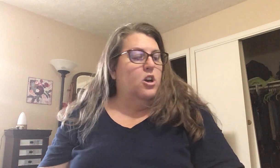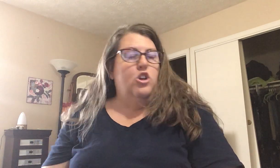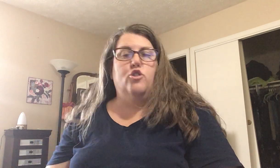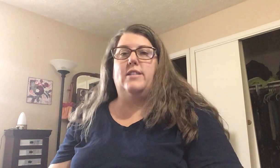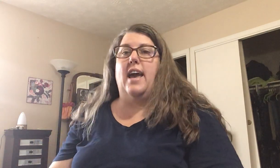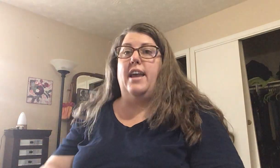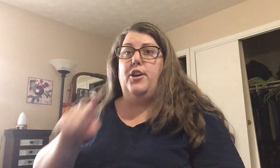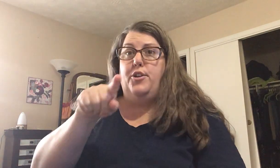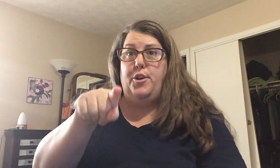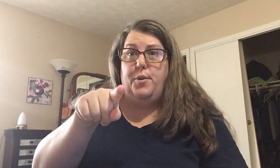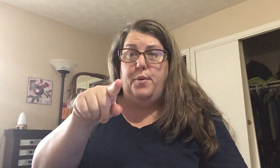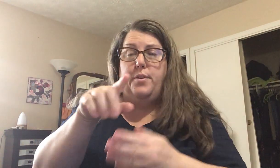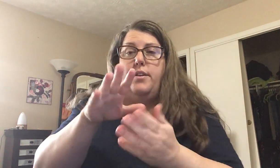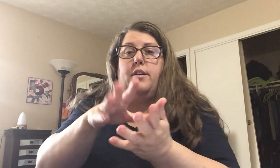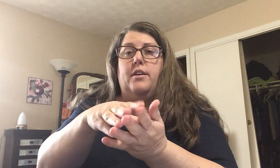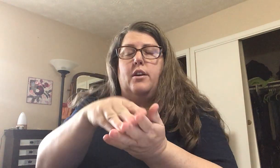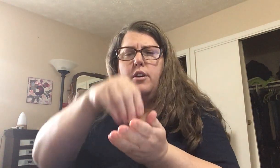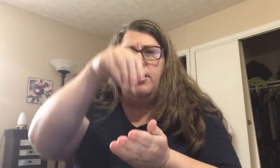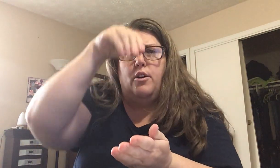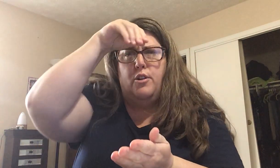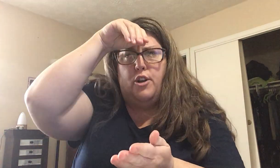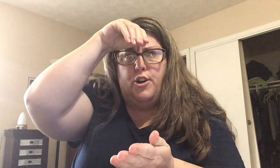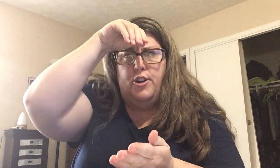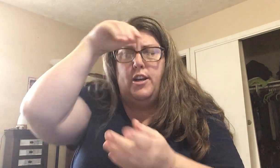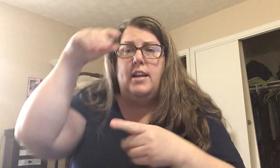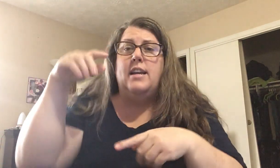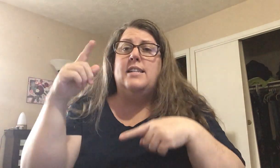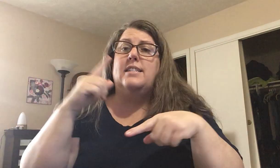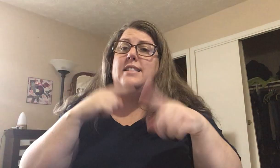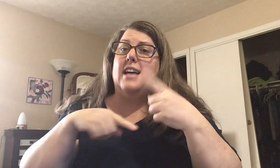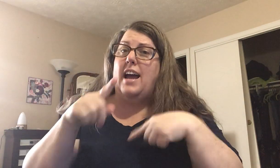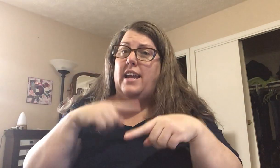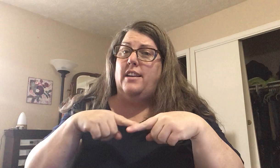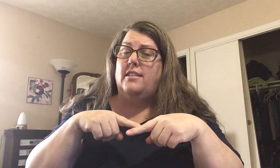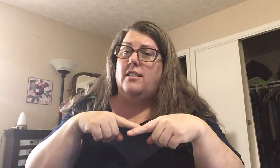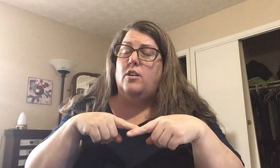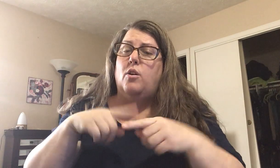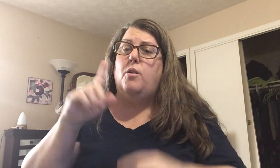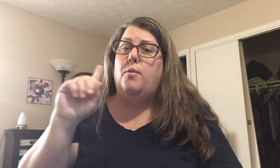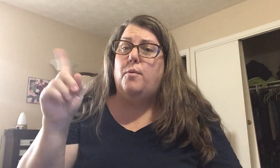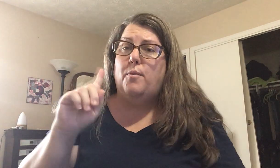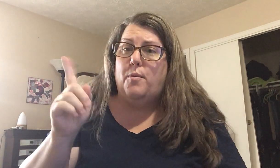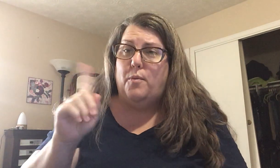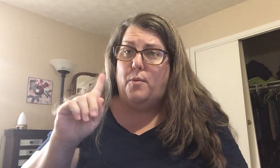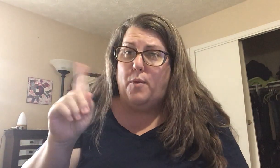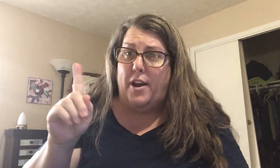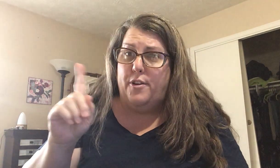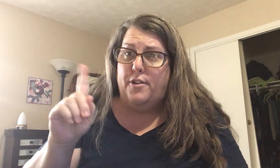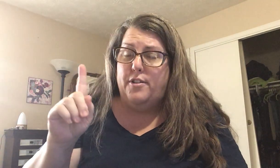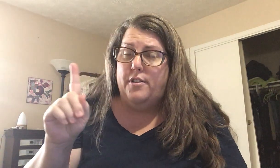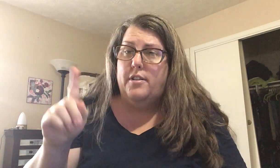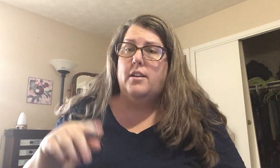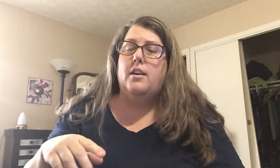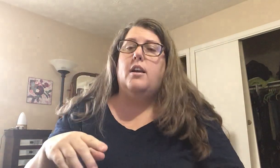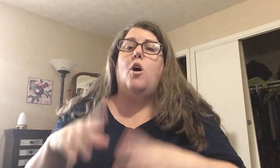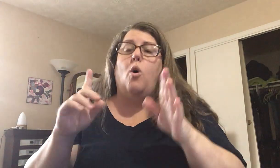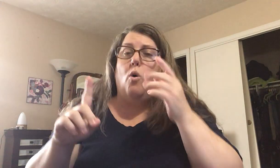you say, you learn sign where?